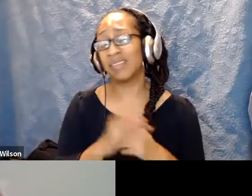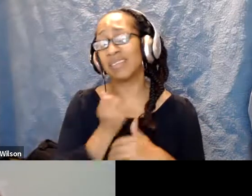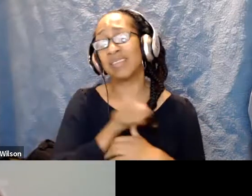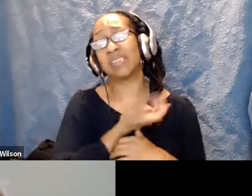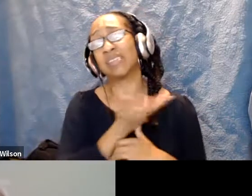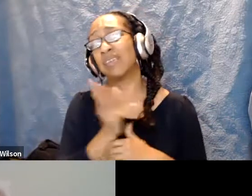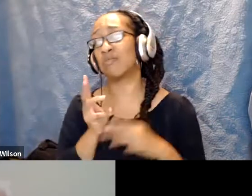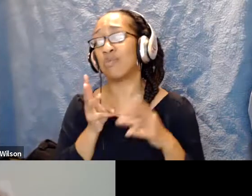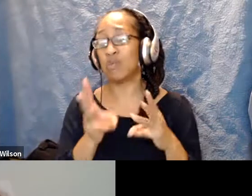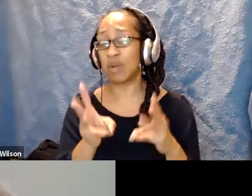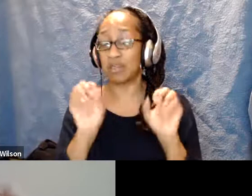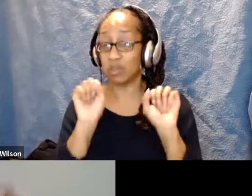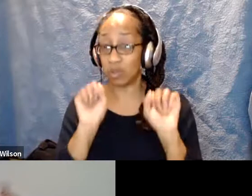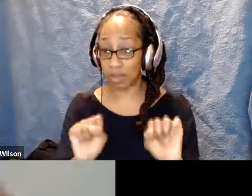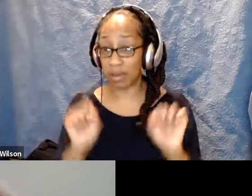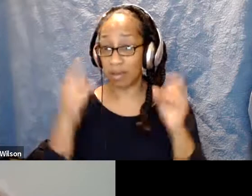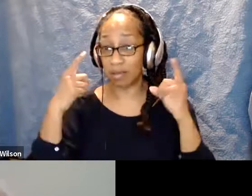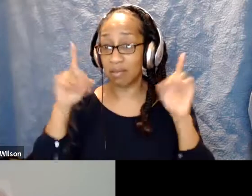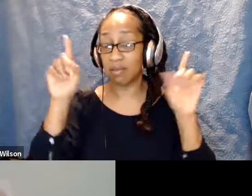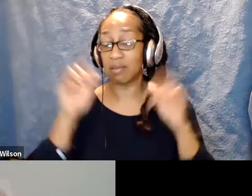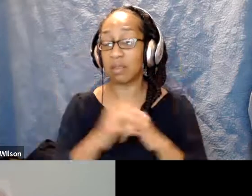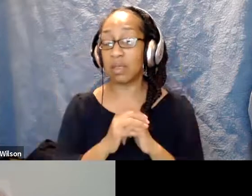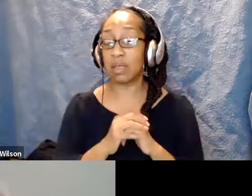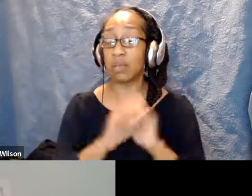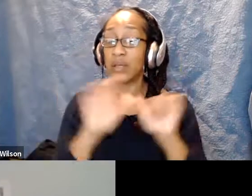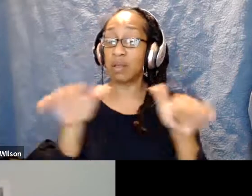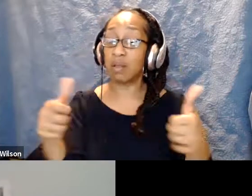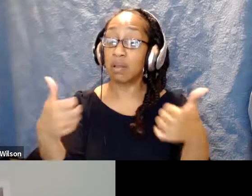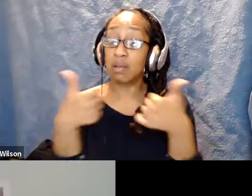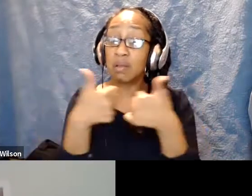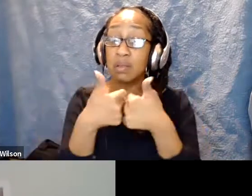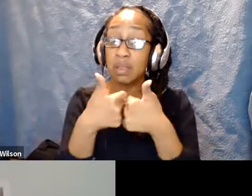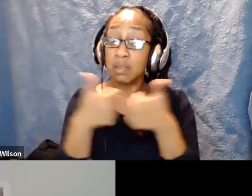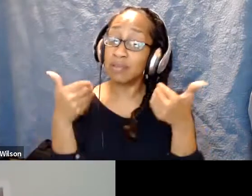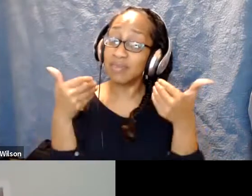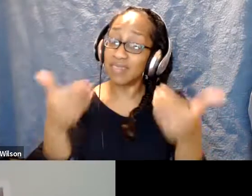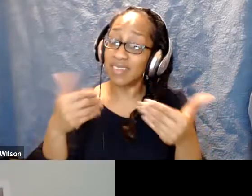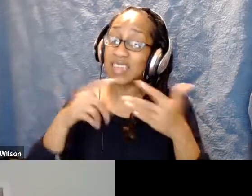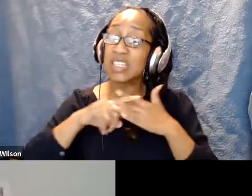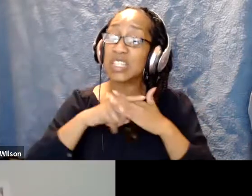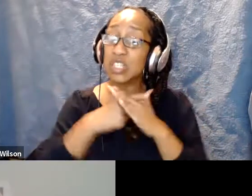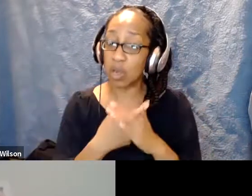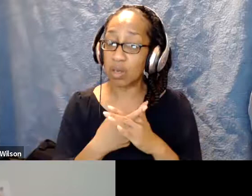be successful. But again, the challenge is just to get started, take that first step.